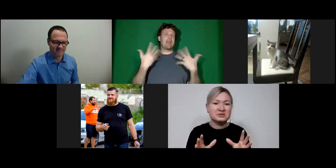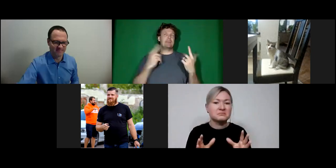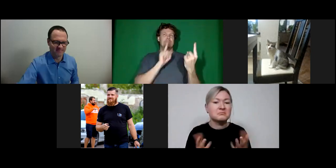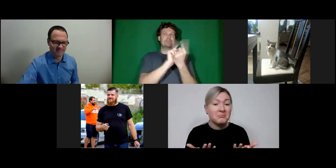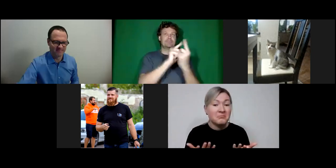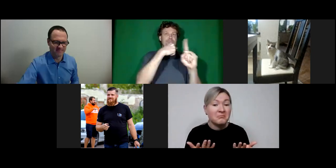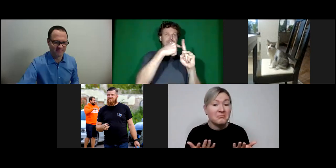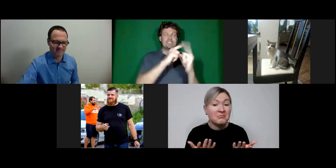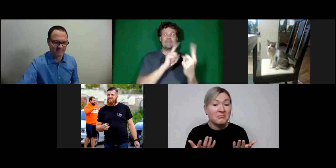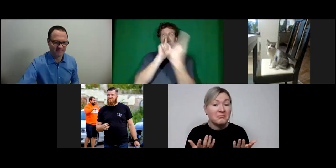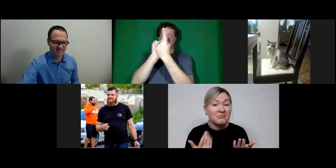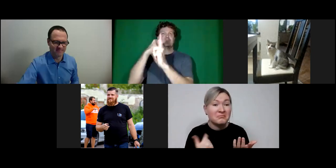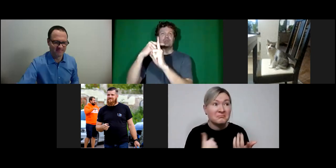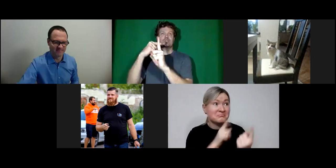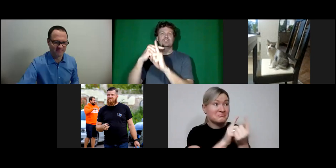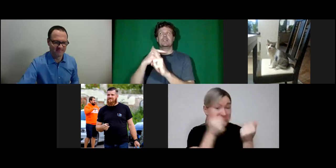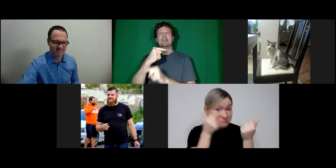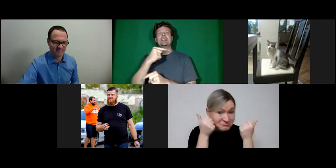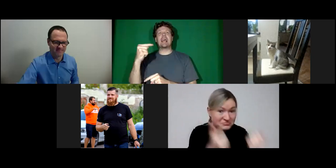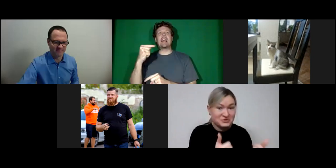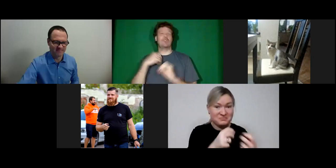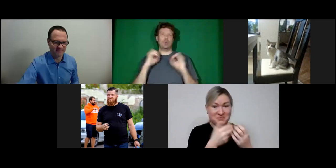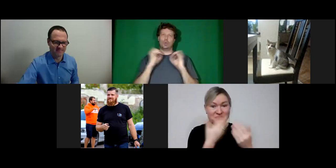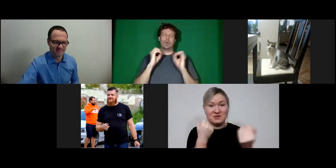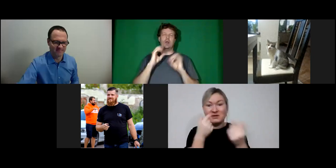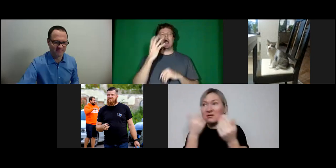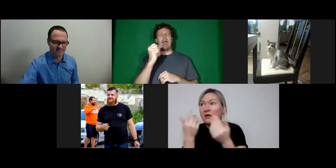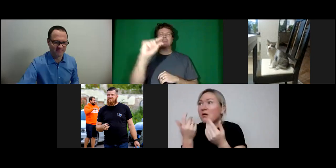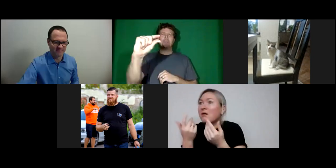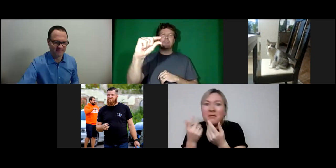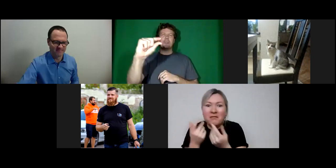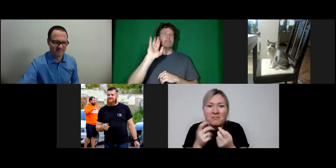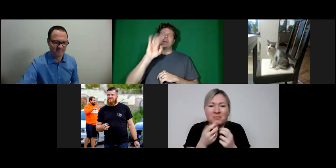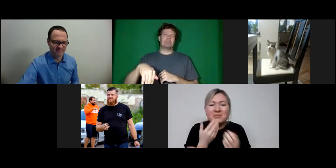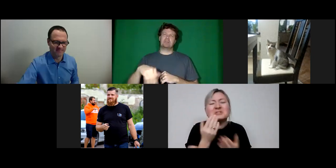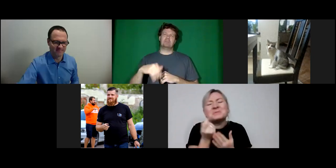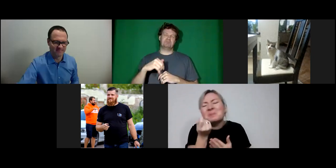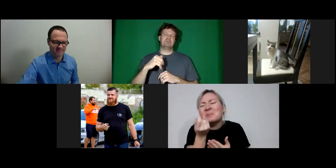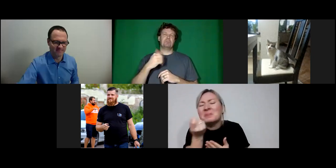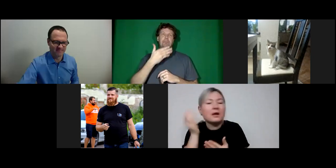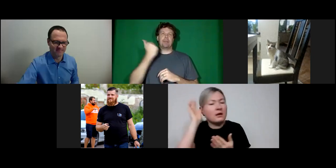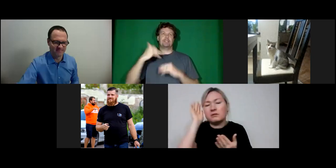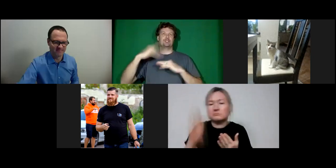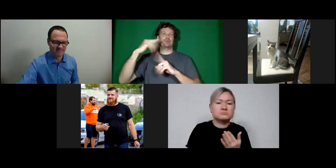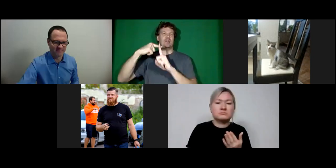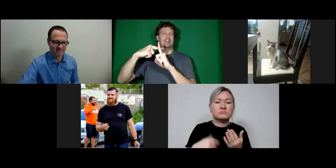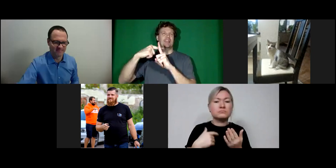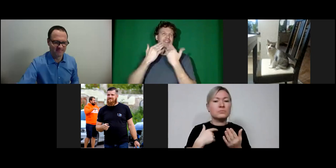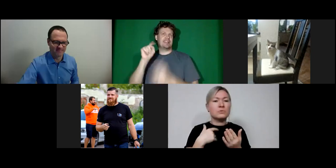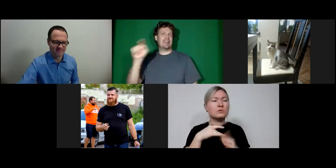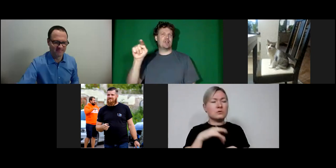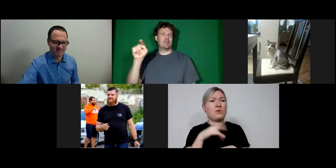in all the different countries and teams that I were able to join. Of course, I've had some